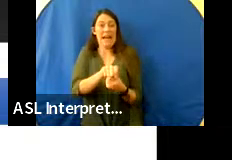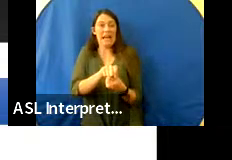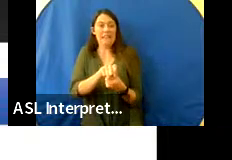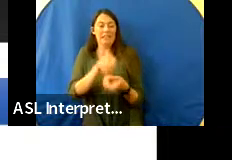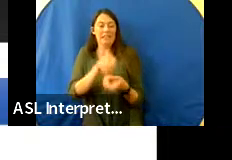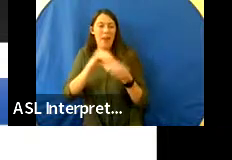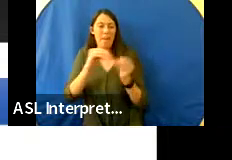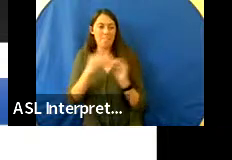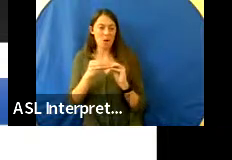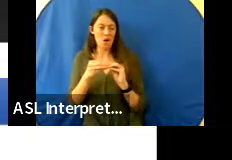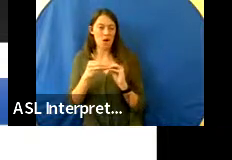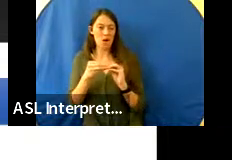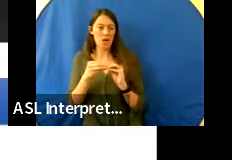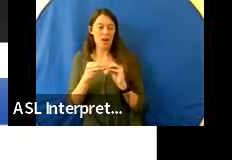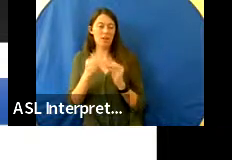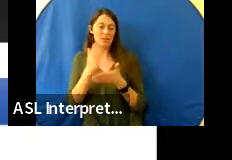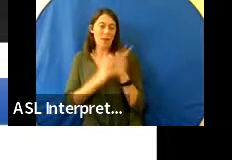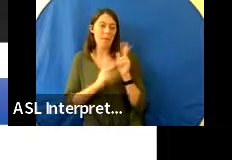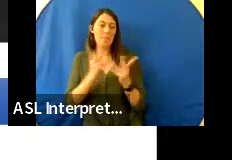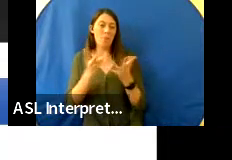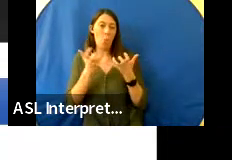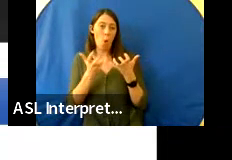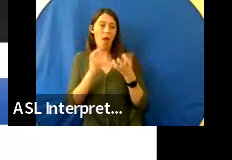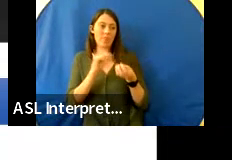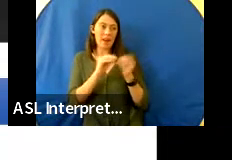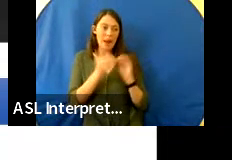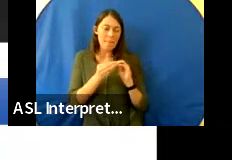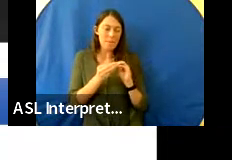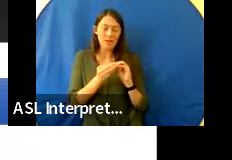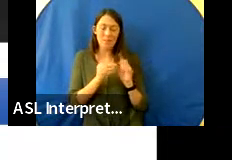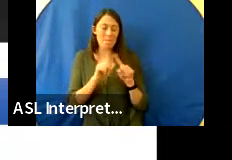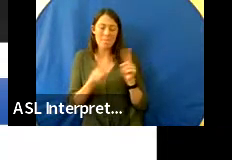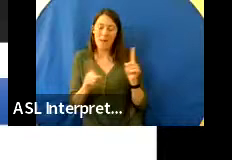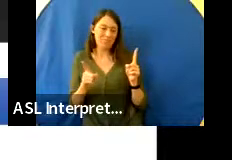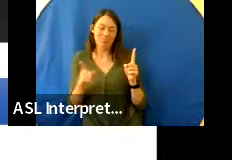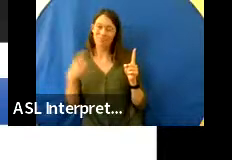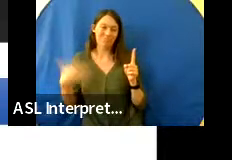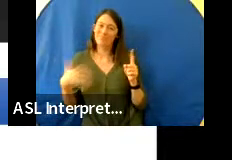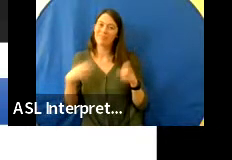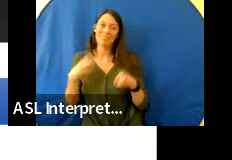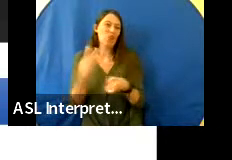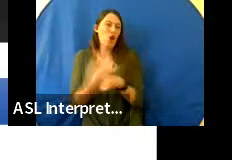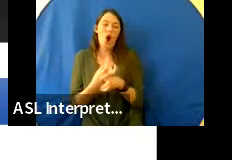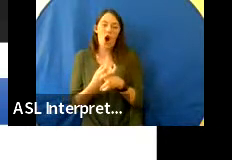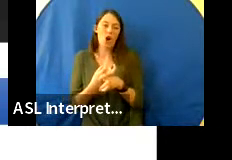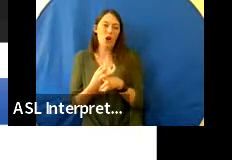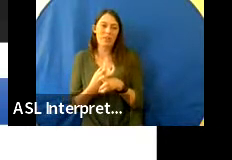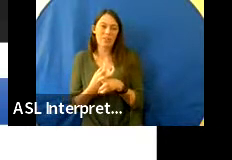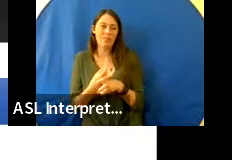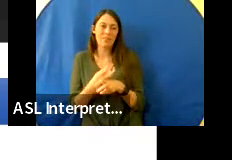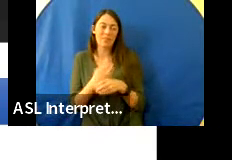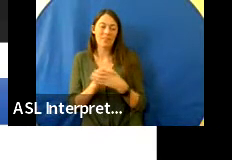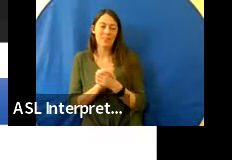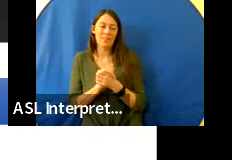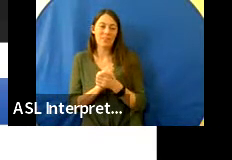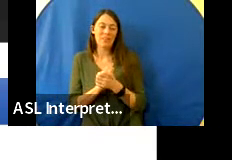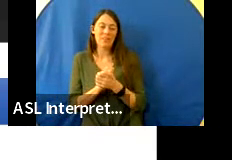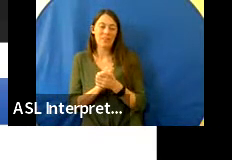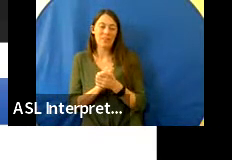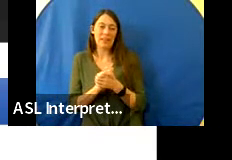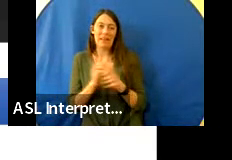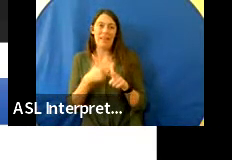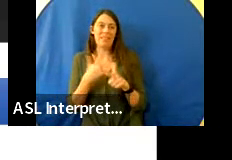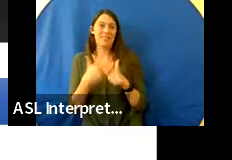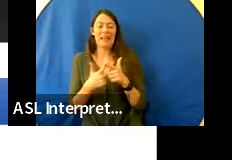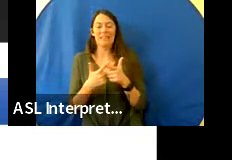that some of us want, but I don't think we'll have, because on some level it's still a little subjective, right? I mean, correct me if I'm wrong, Dr. Moss. I mean, like,